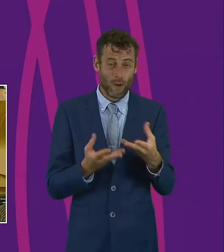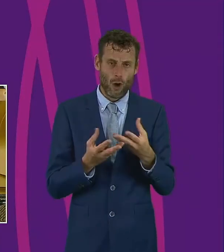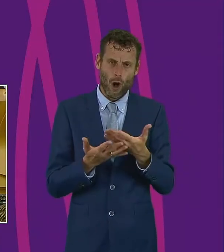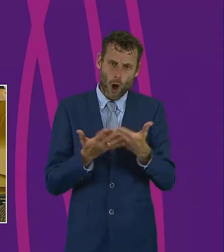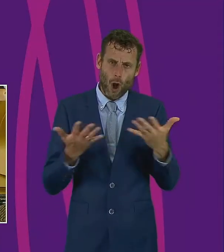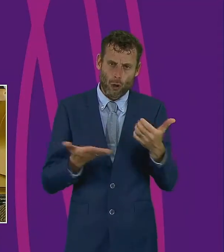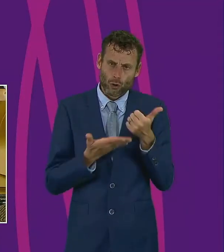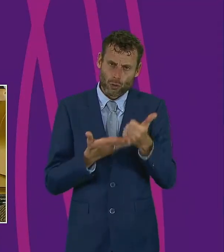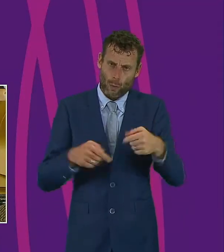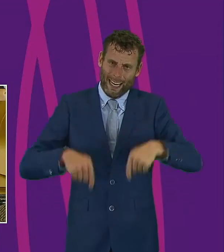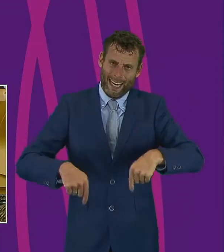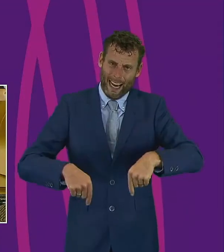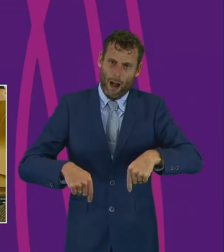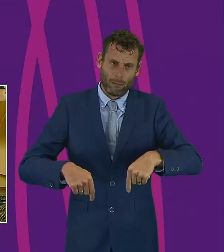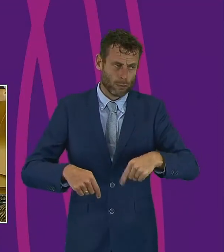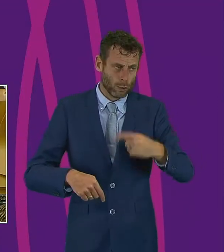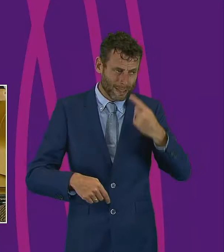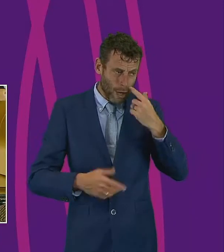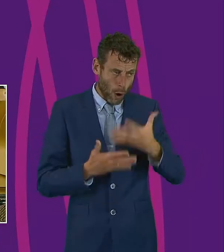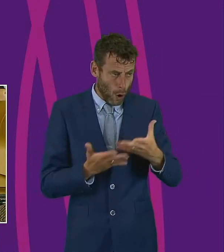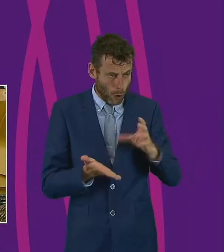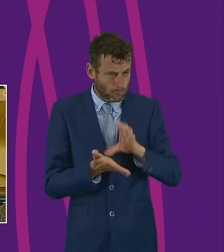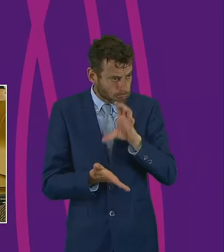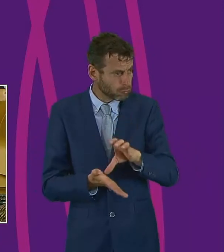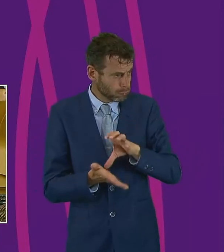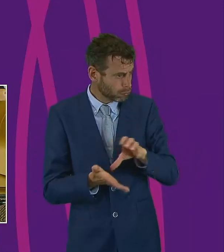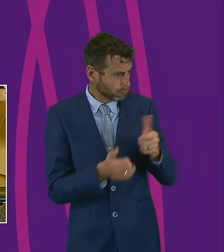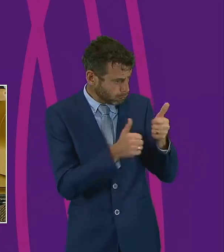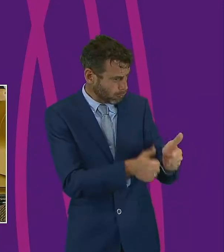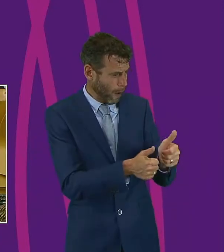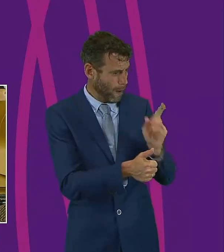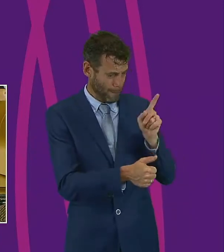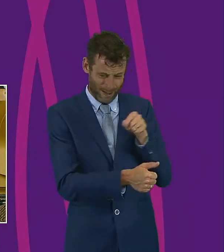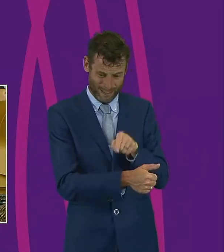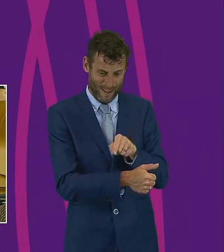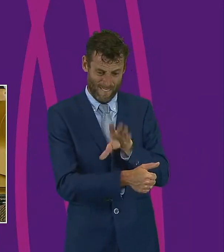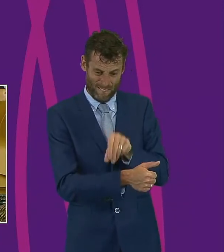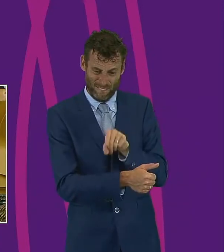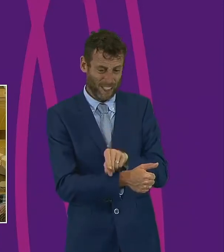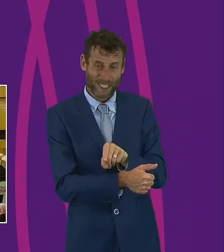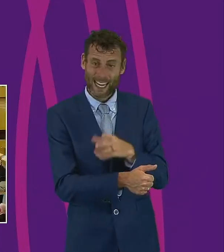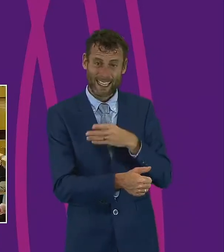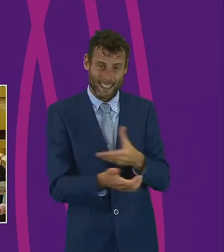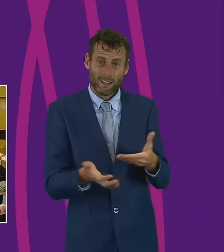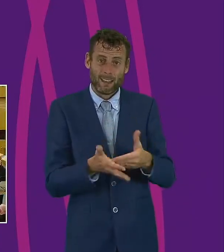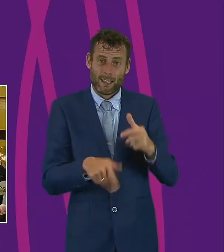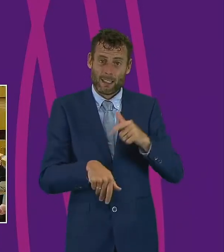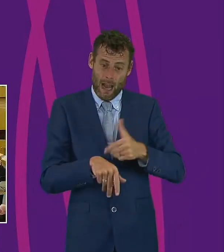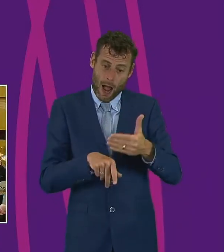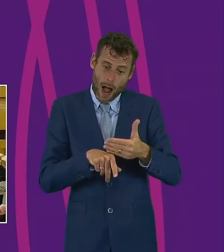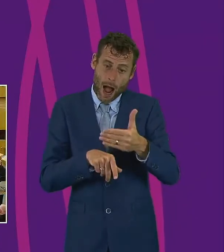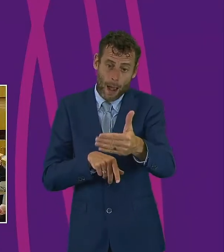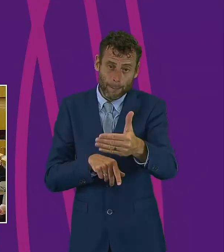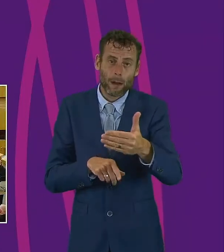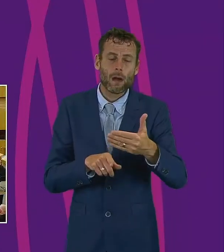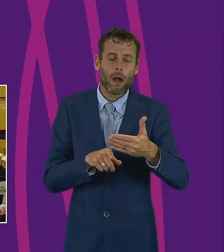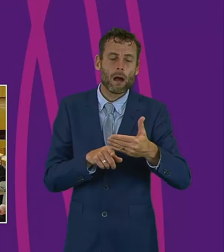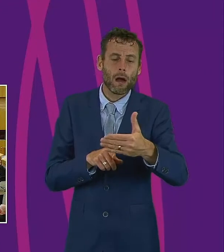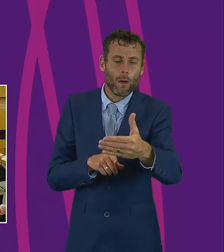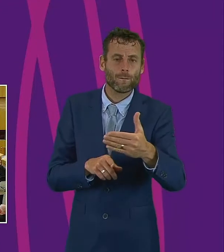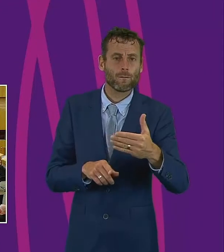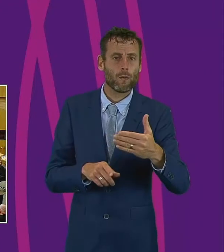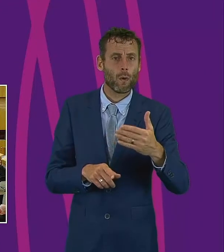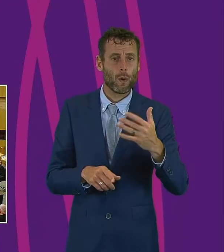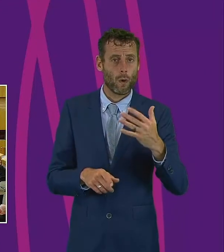not to make the mistake of ending this scheme prematurely and to continue it for as long as is required. Lee MacArthur, to be followed by Keith